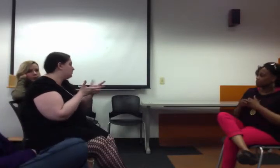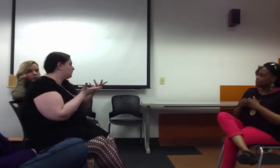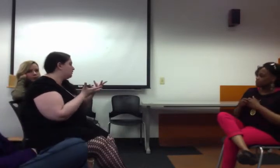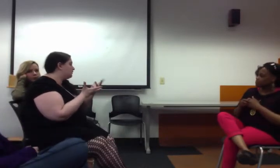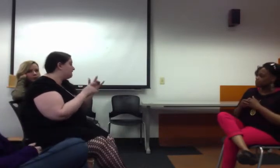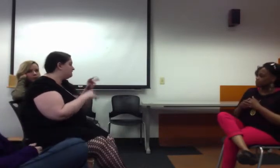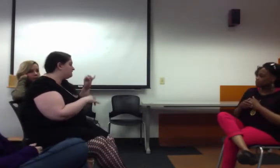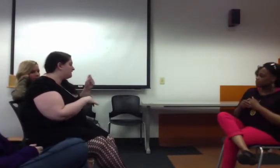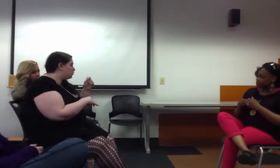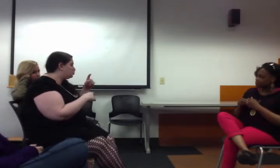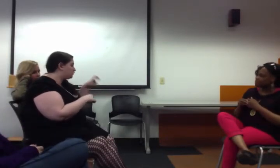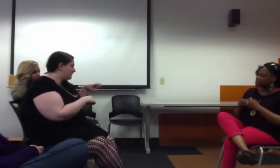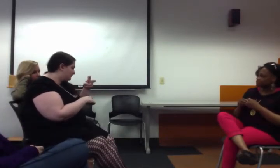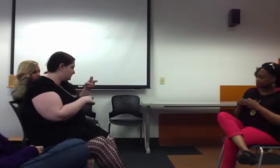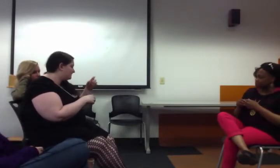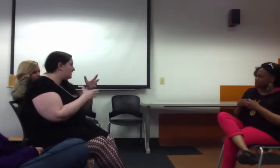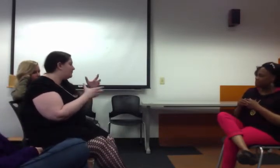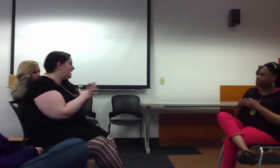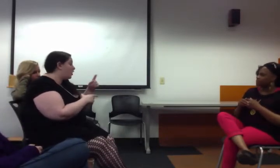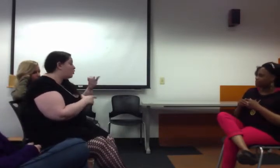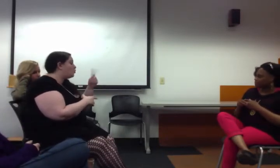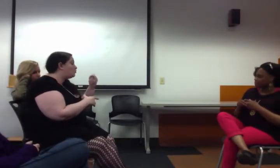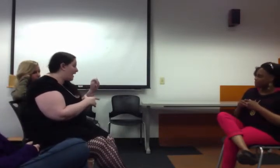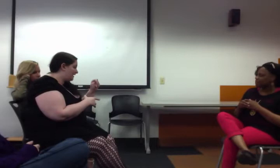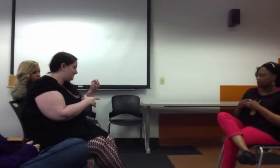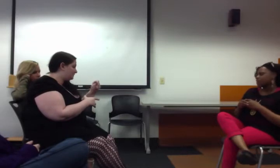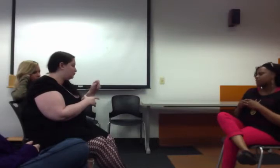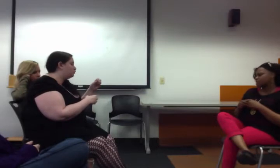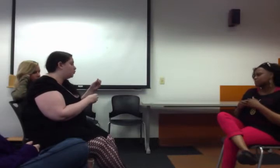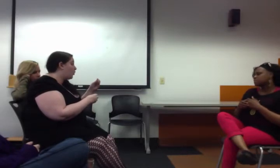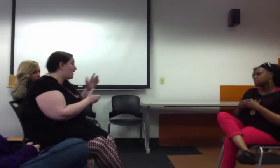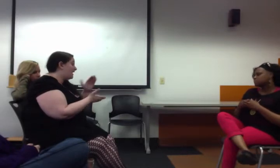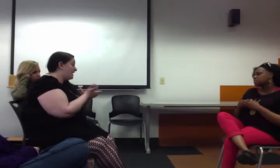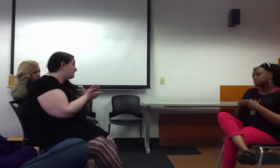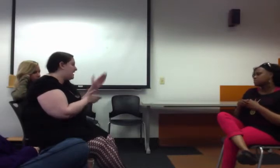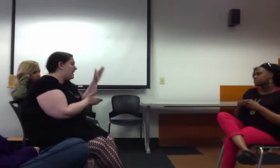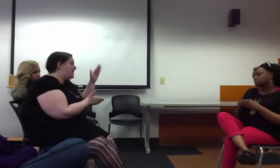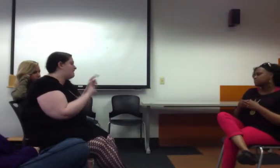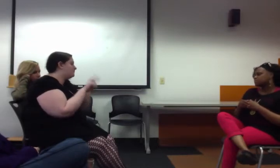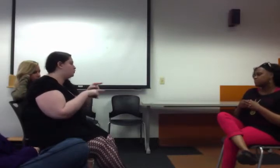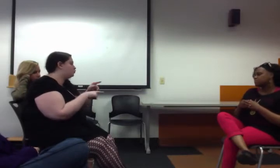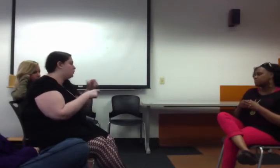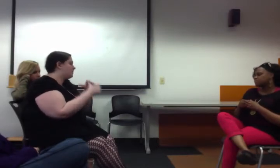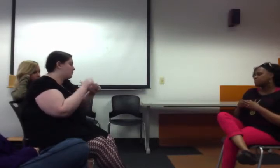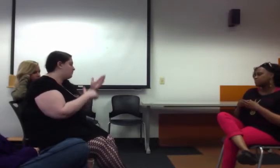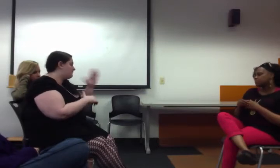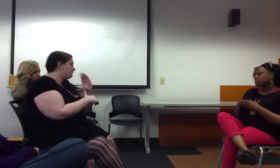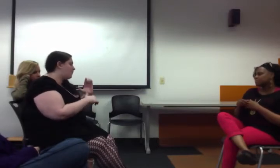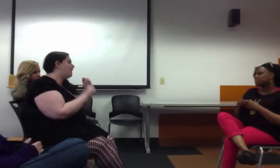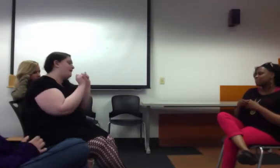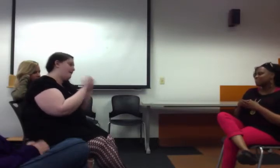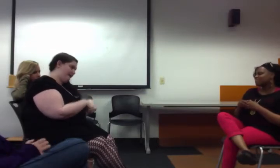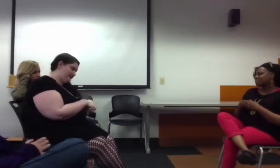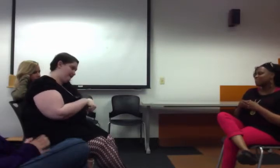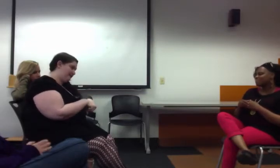these kids who've never been to the theater before will get to go to the theater for the first time. And there is nothing like seeing a